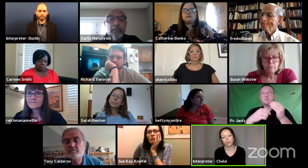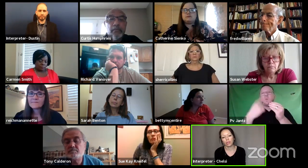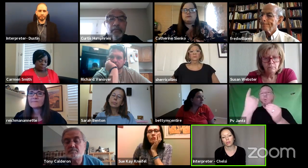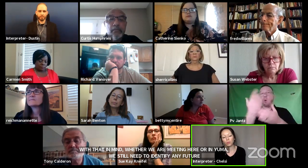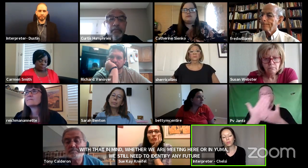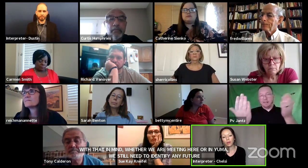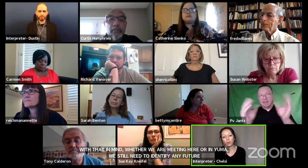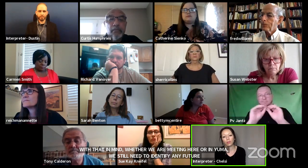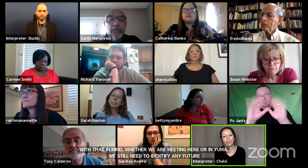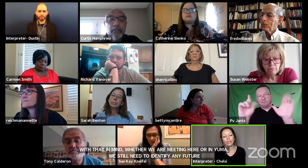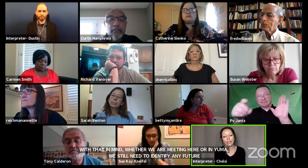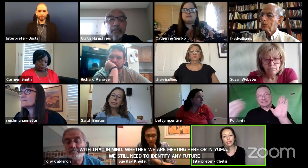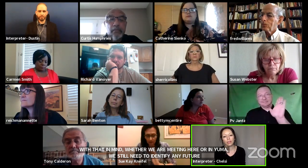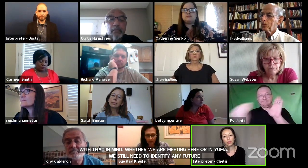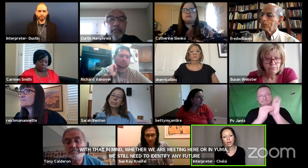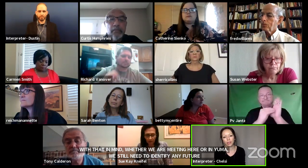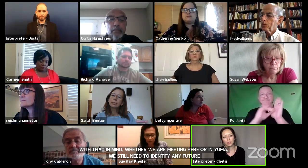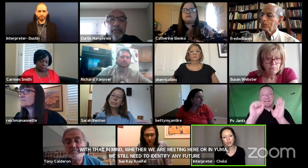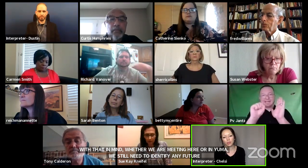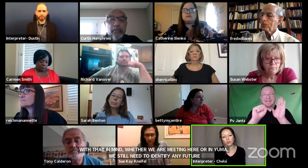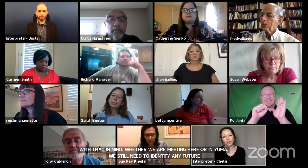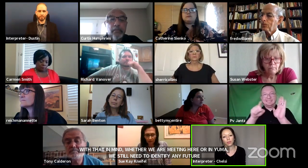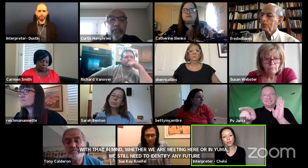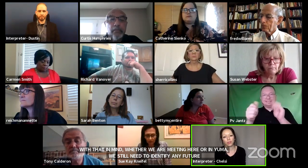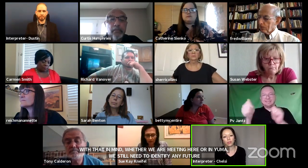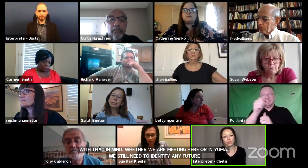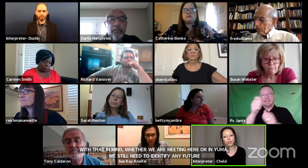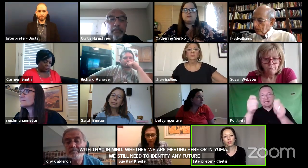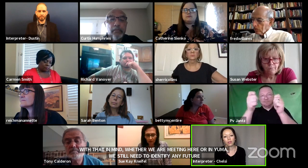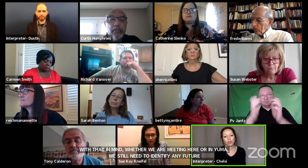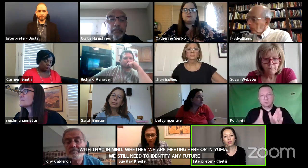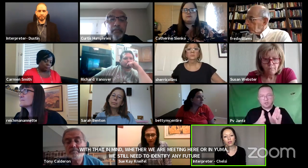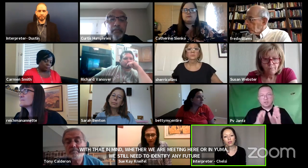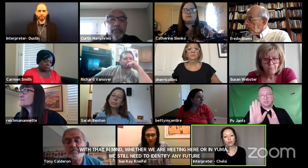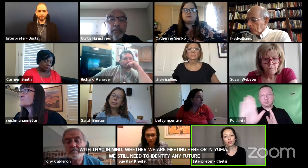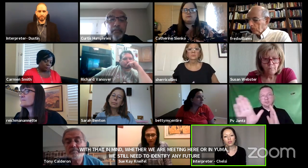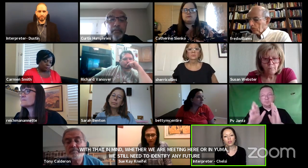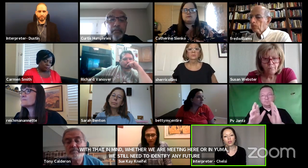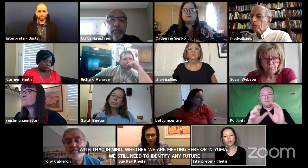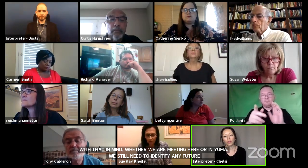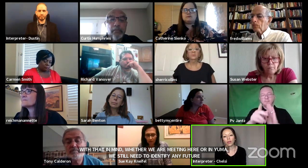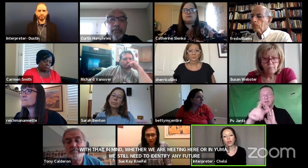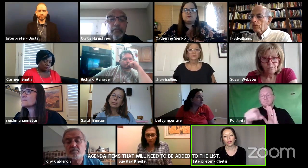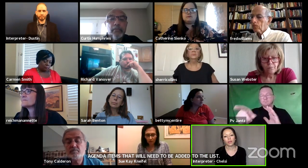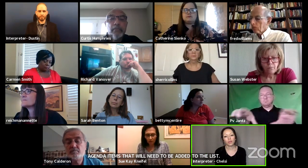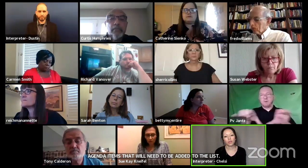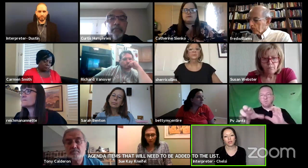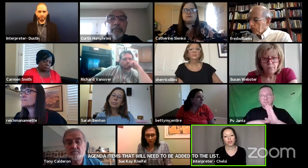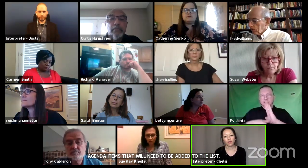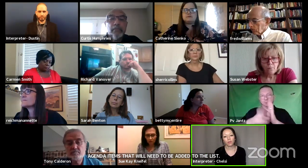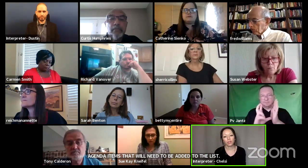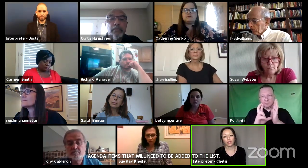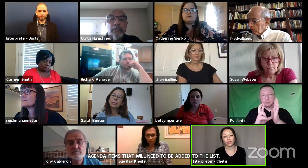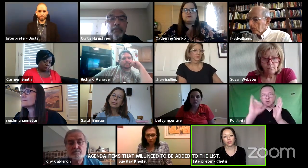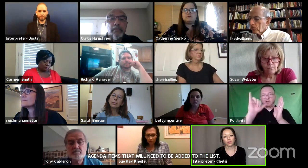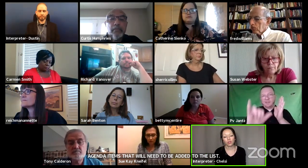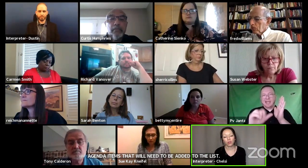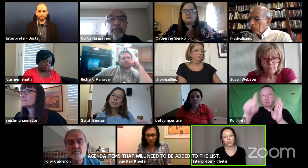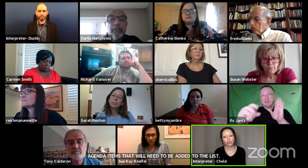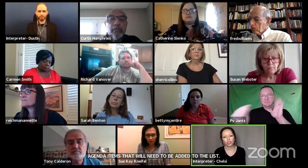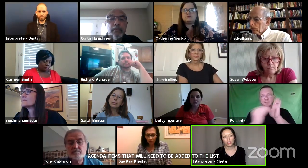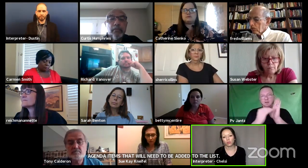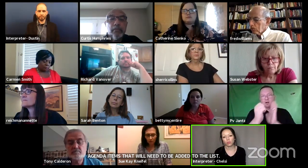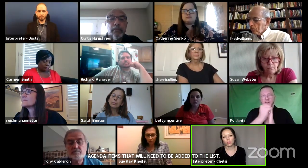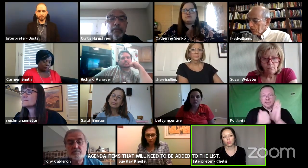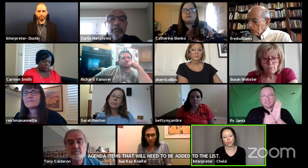that will needs to be added to the list. So if there's anything from the executive